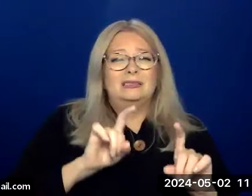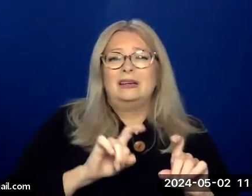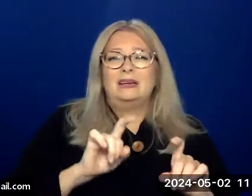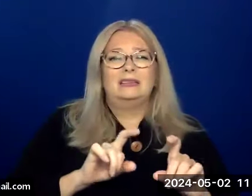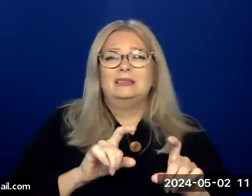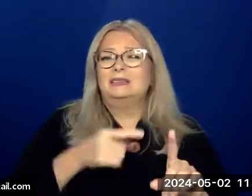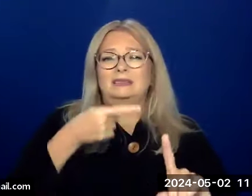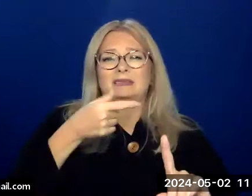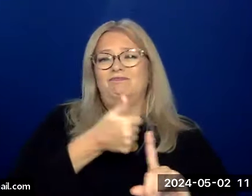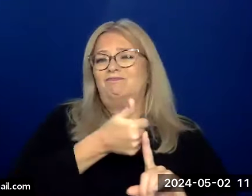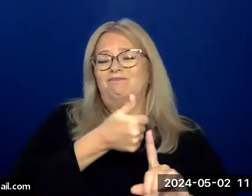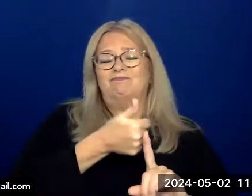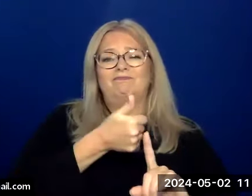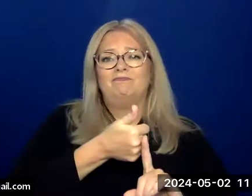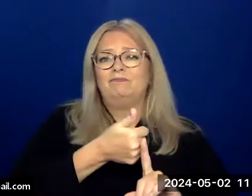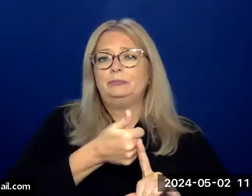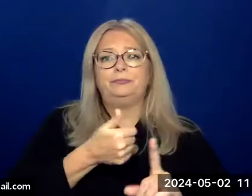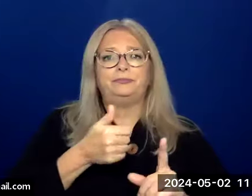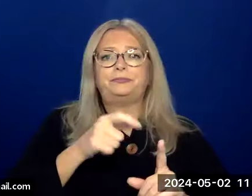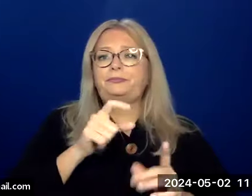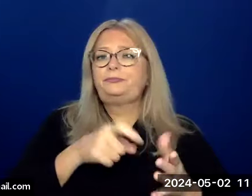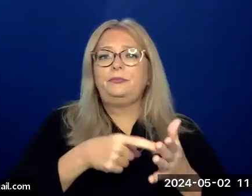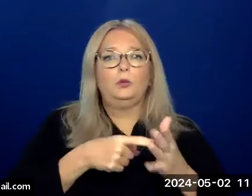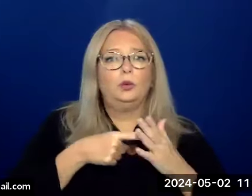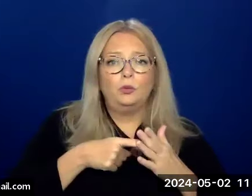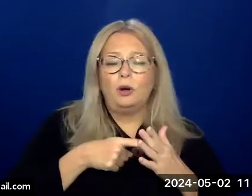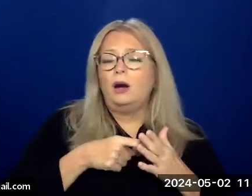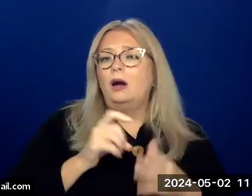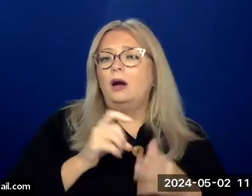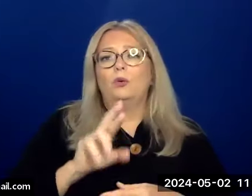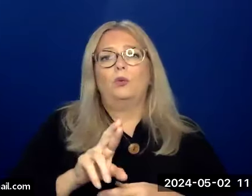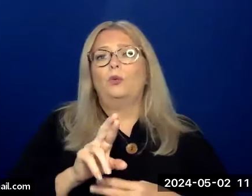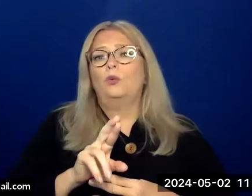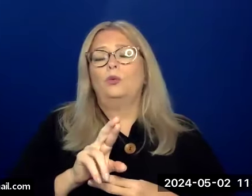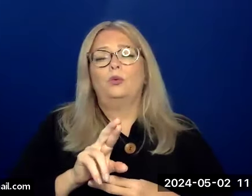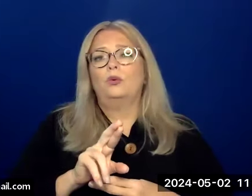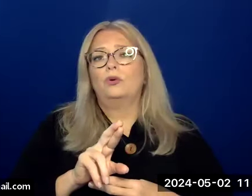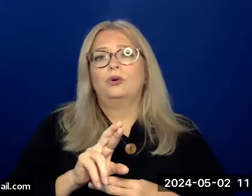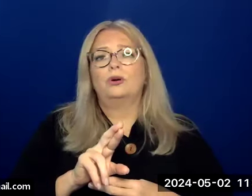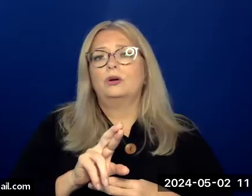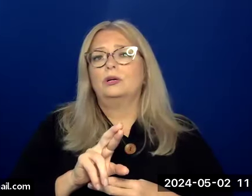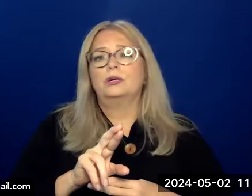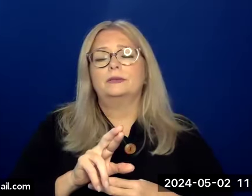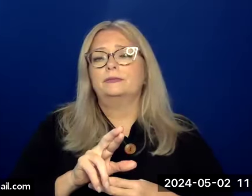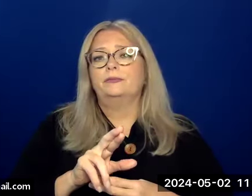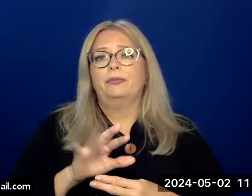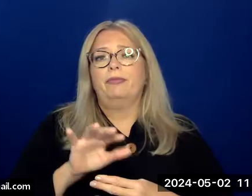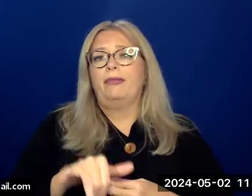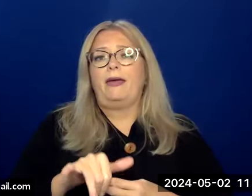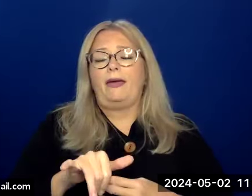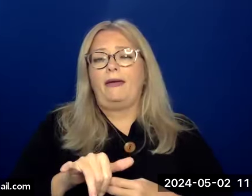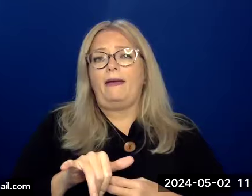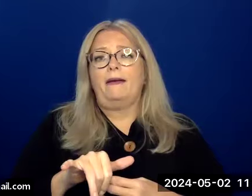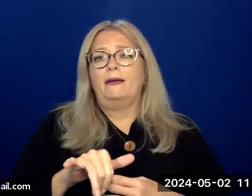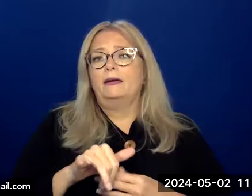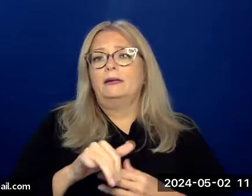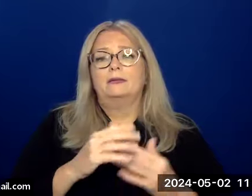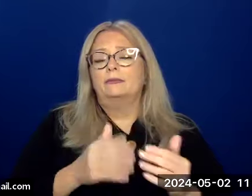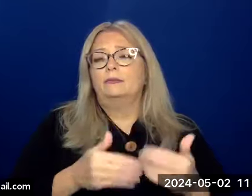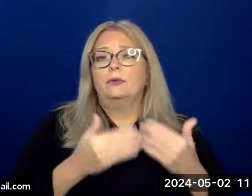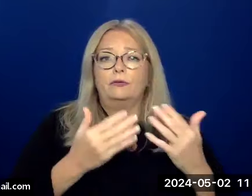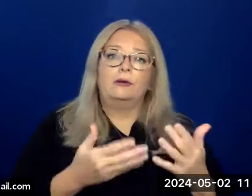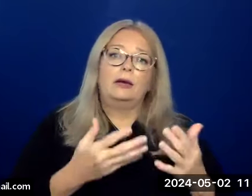that is required or that should be provided outside of